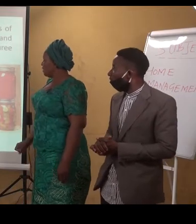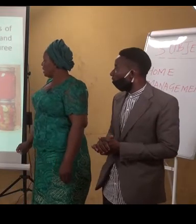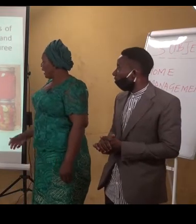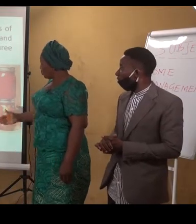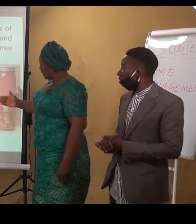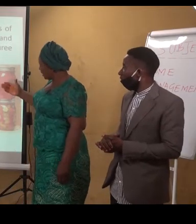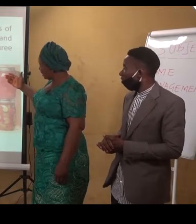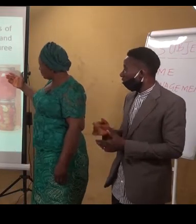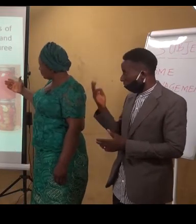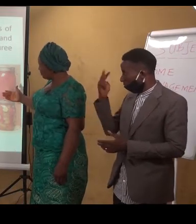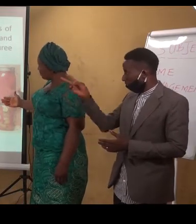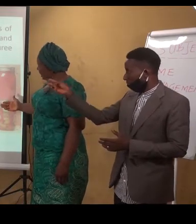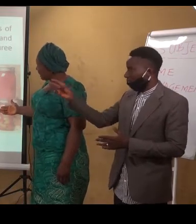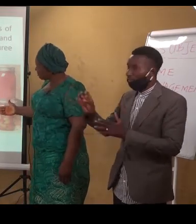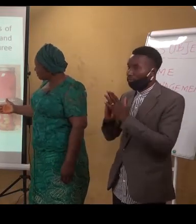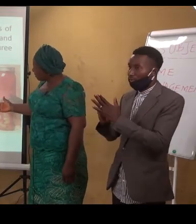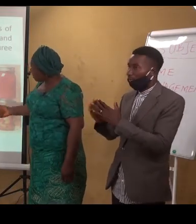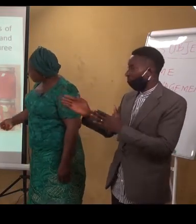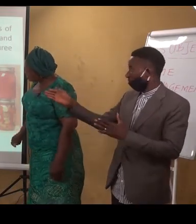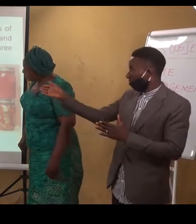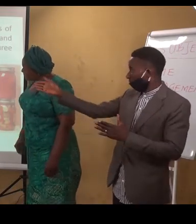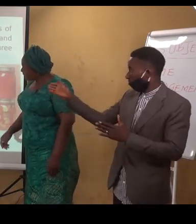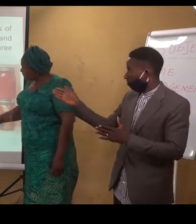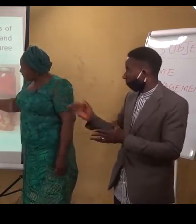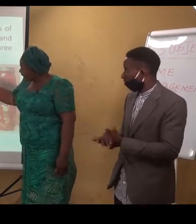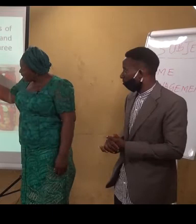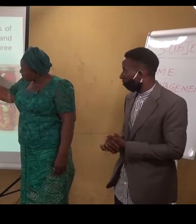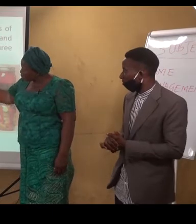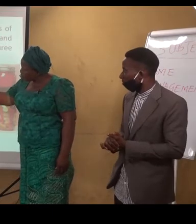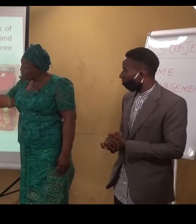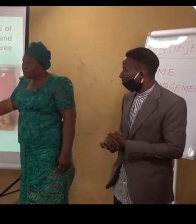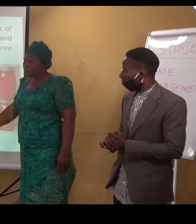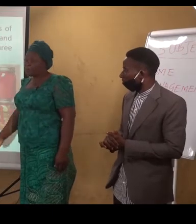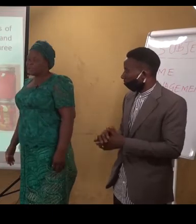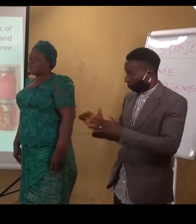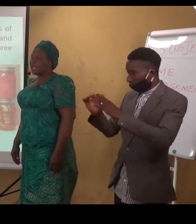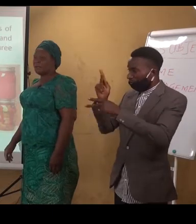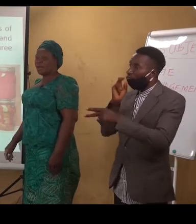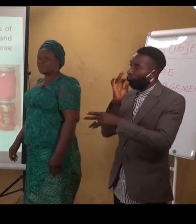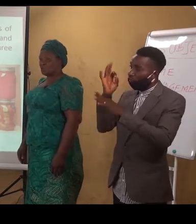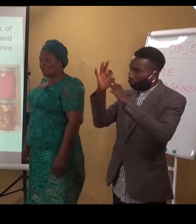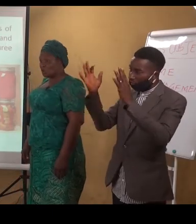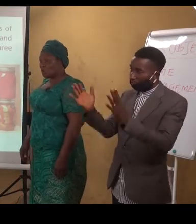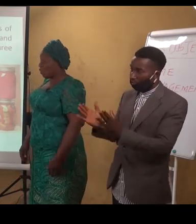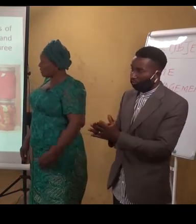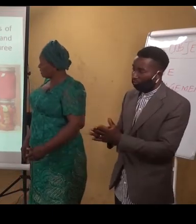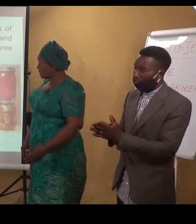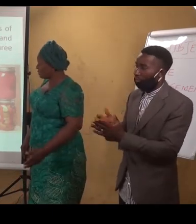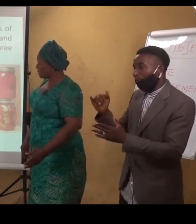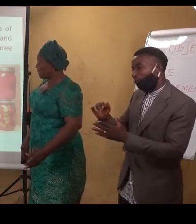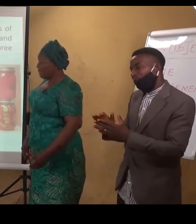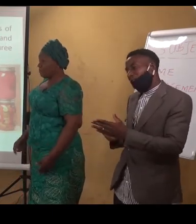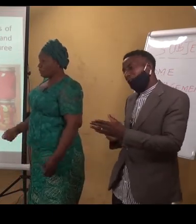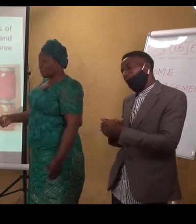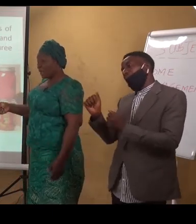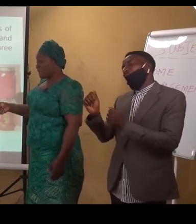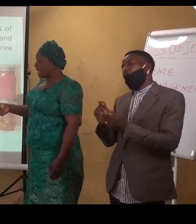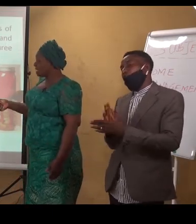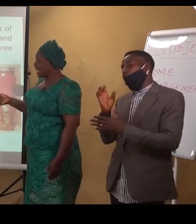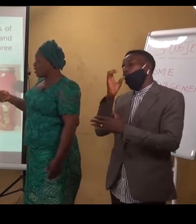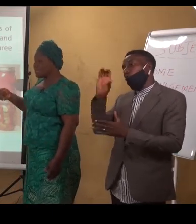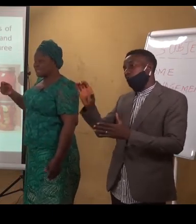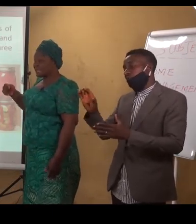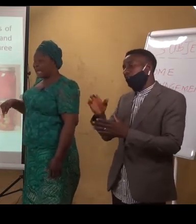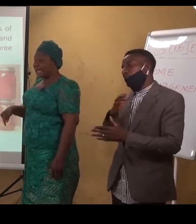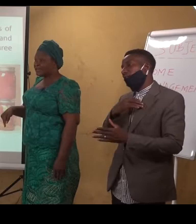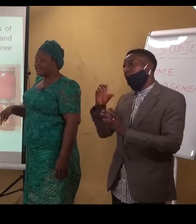puree. As we can see from my left and my right, the canned food, they pass through also what? Heating. But some